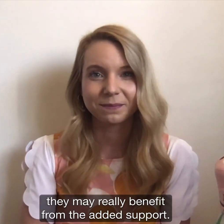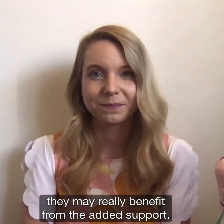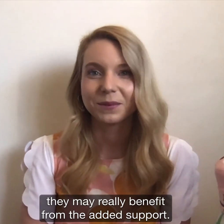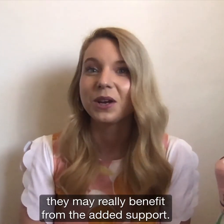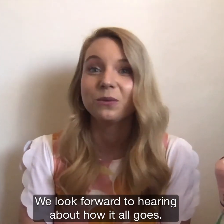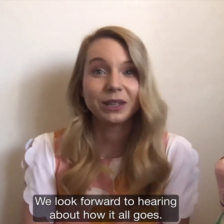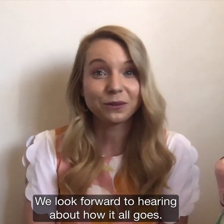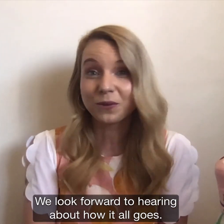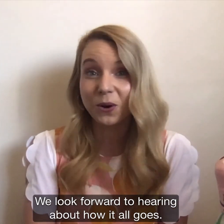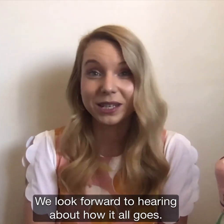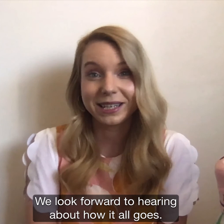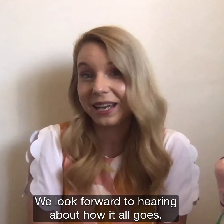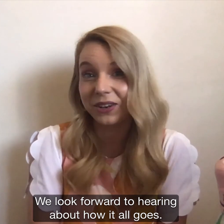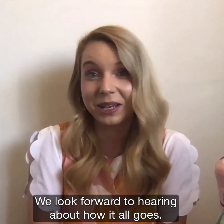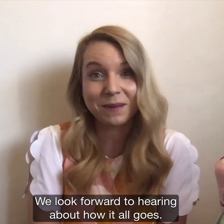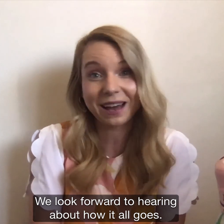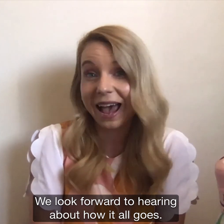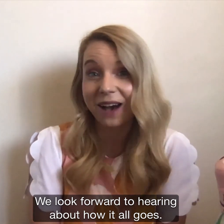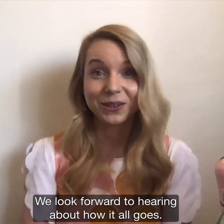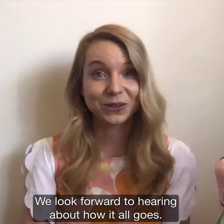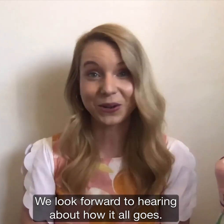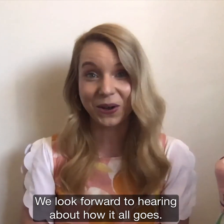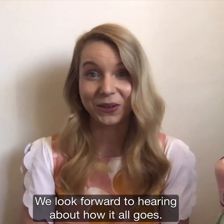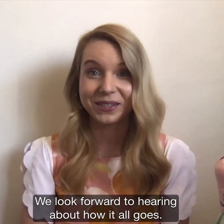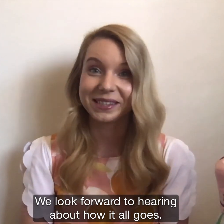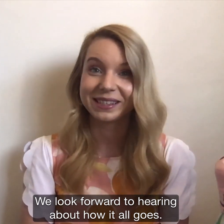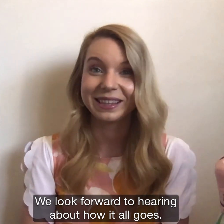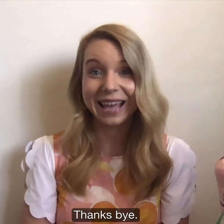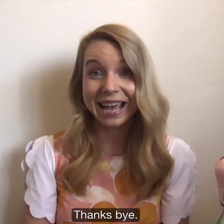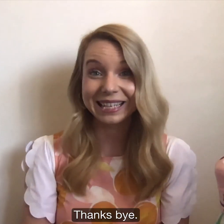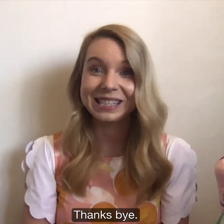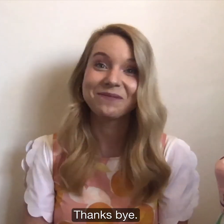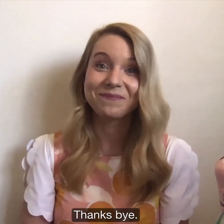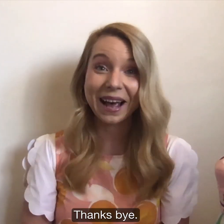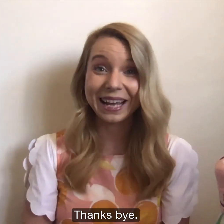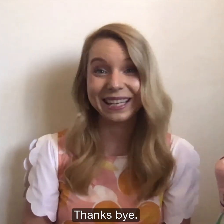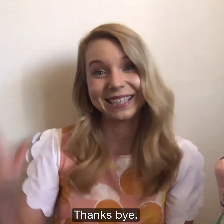We look forward to hearing about how it all goes. Thanks. Bye.